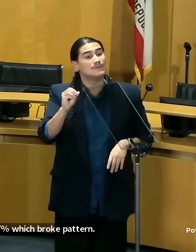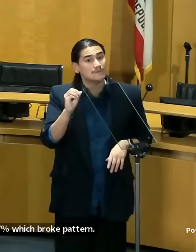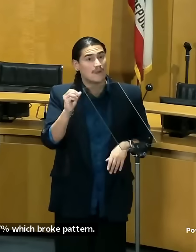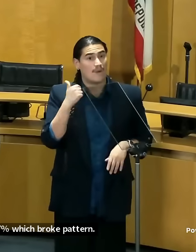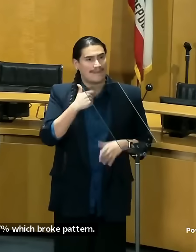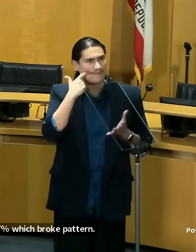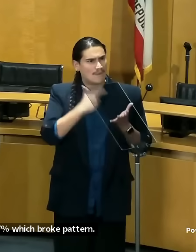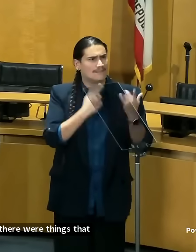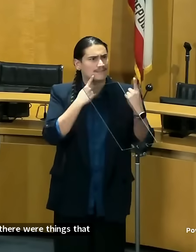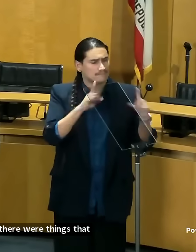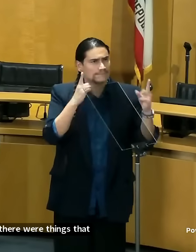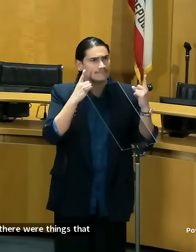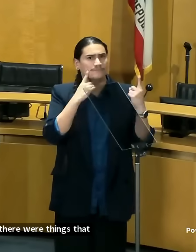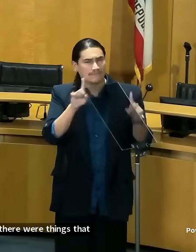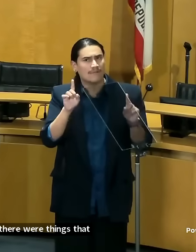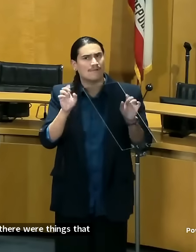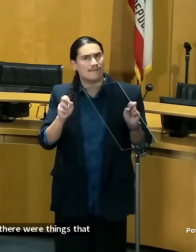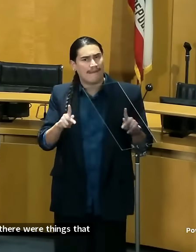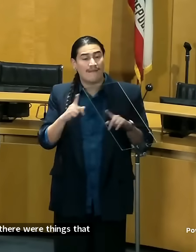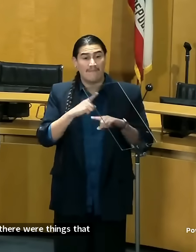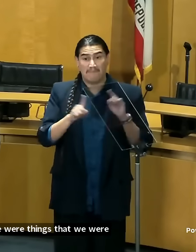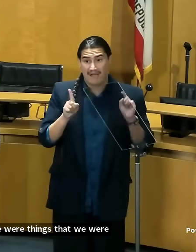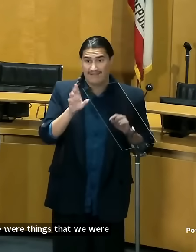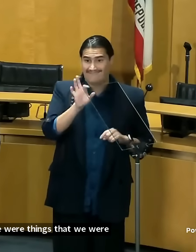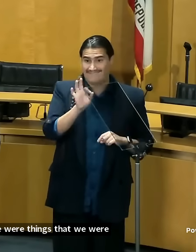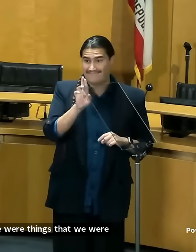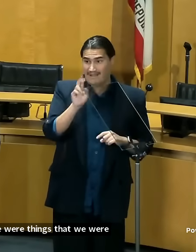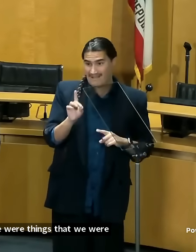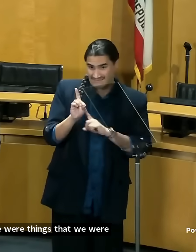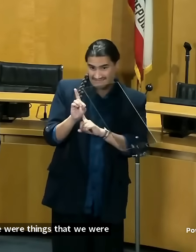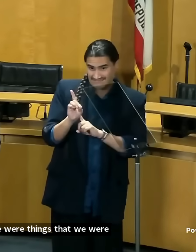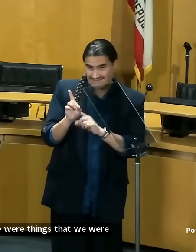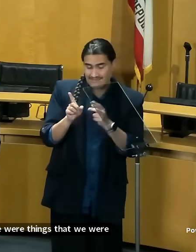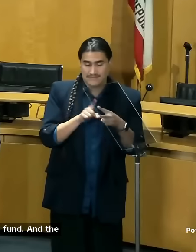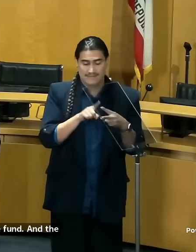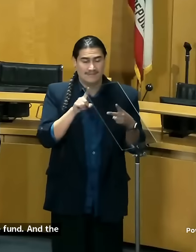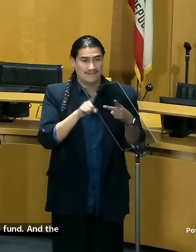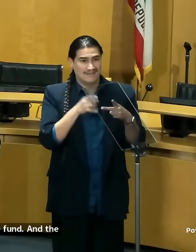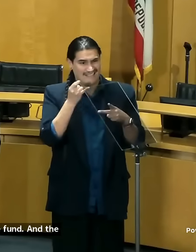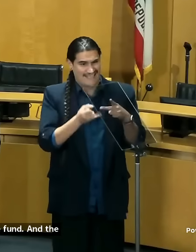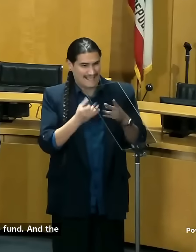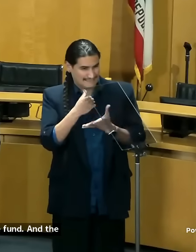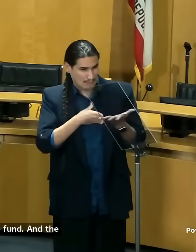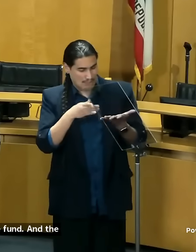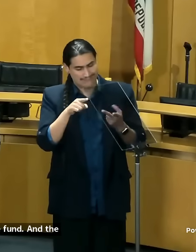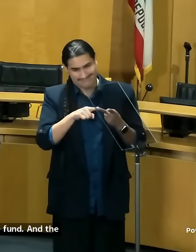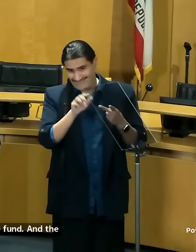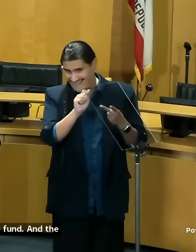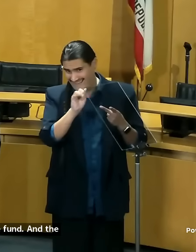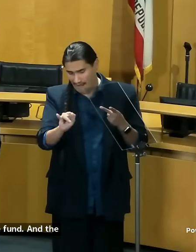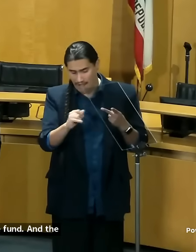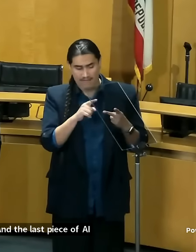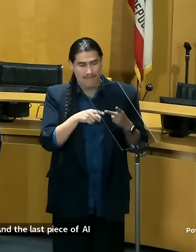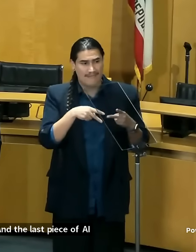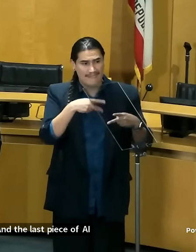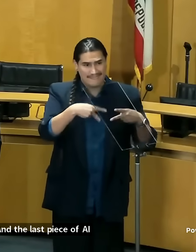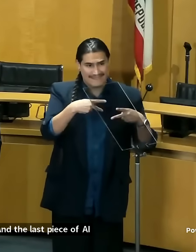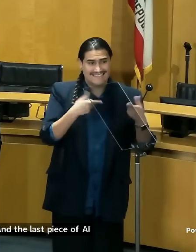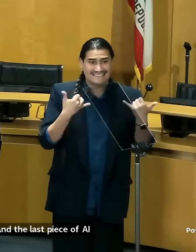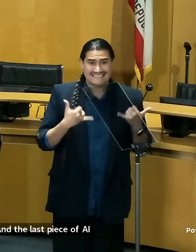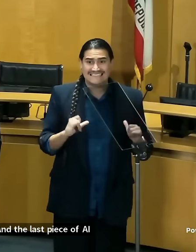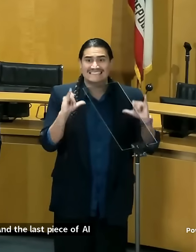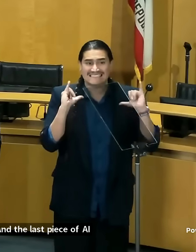were achieving. But the fund and the last piece of AI still